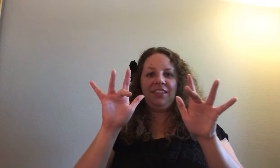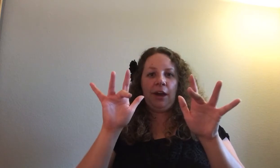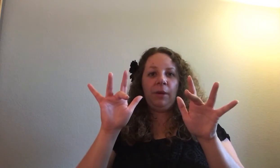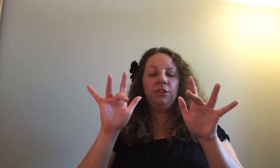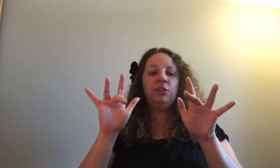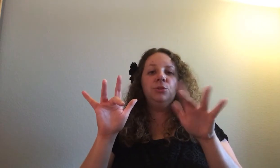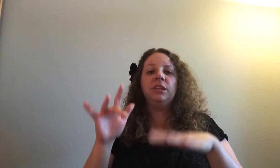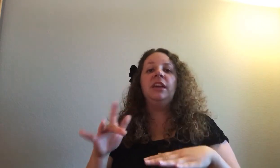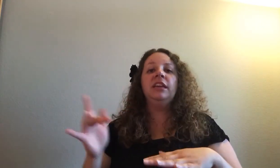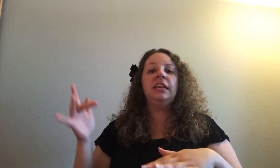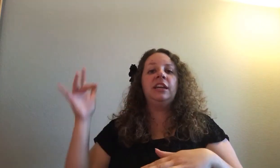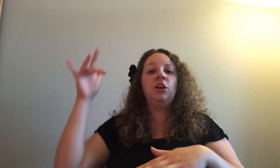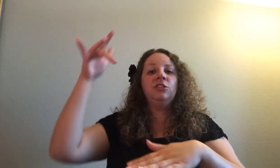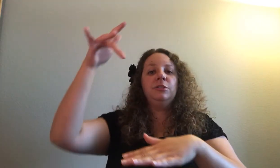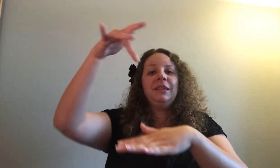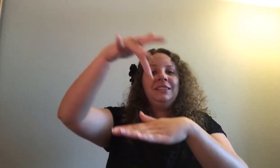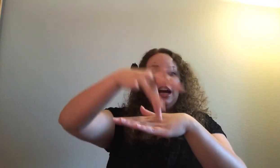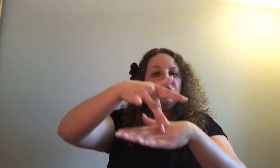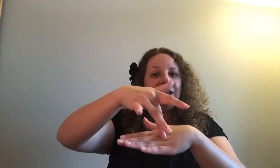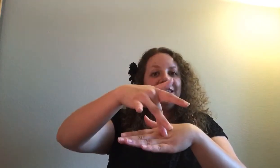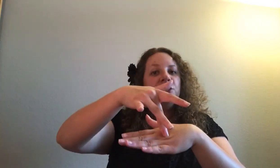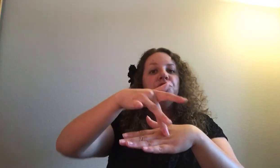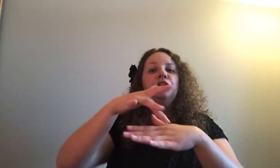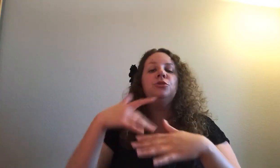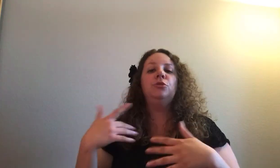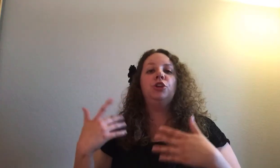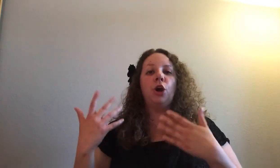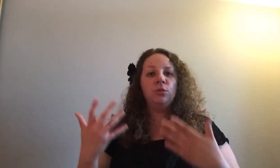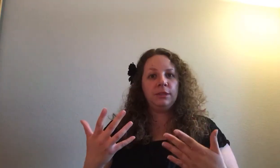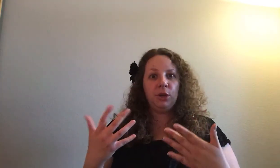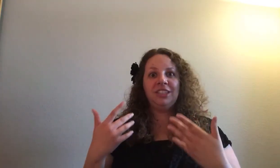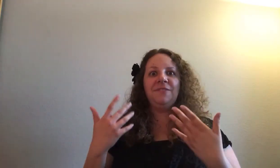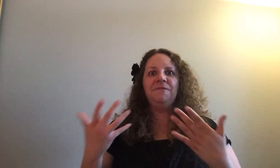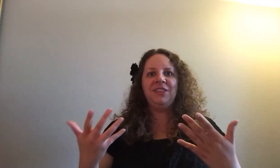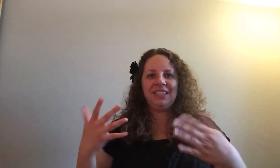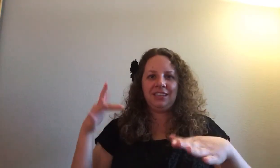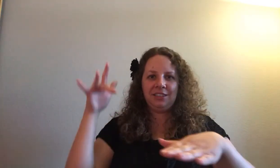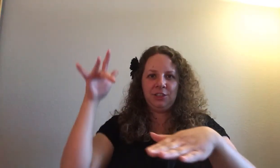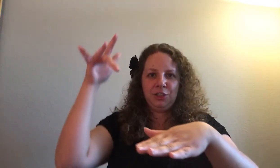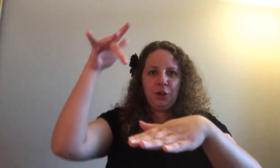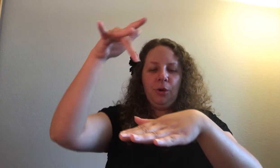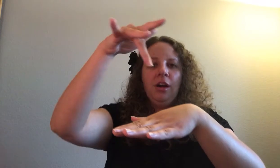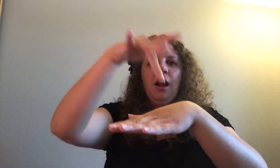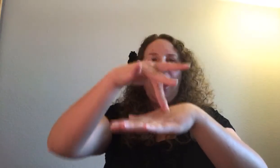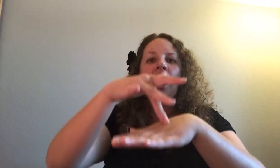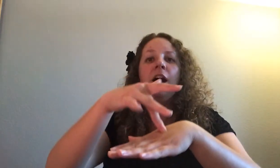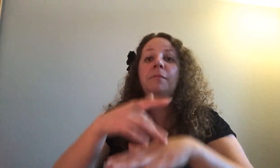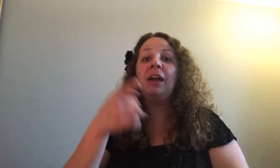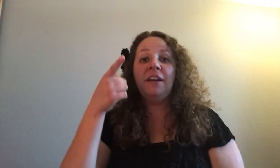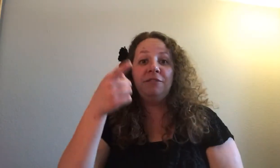that way you can use it. It can also be touch as in to go somewhere to visit. So have